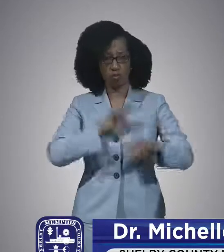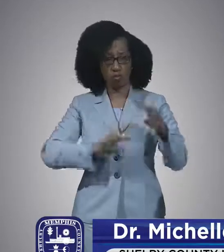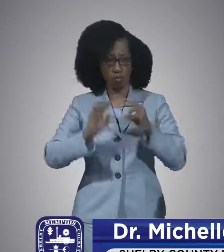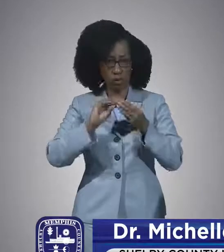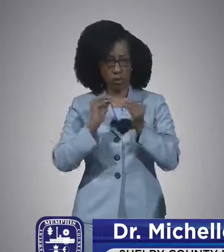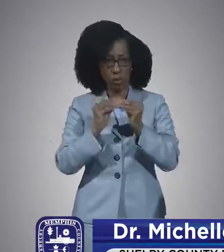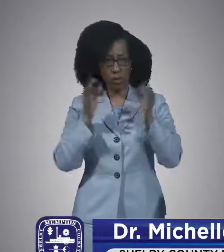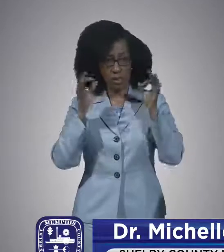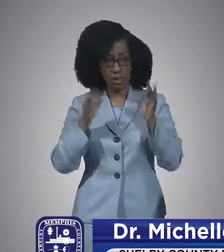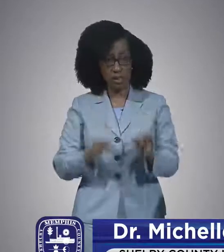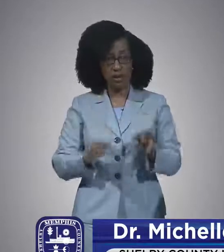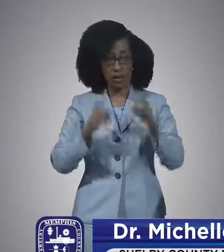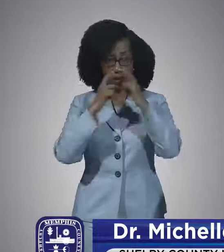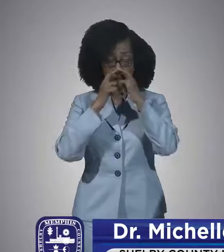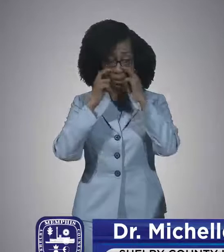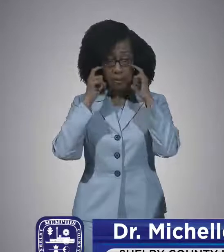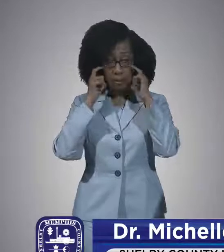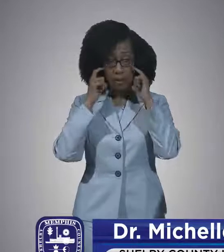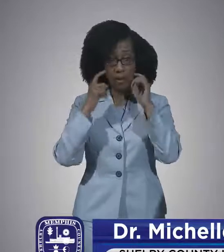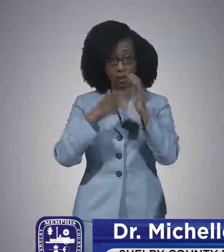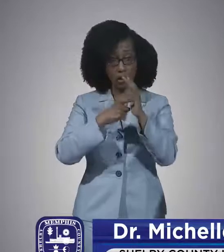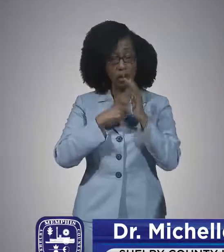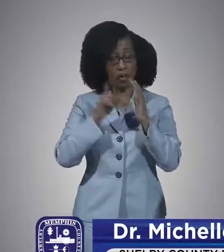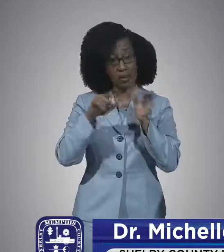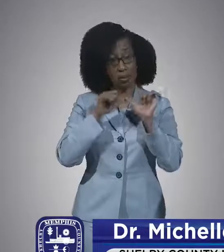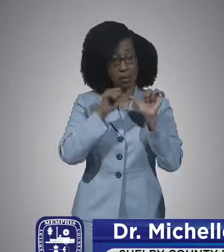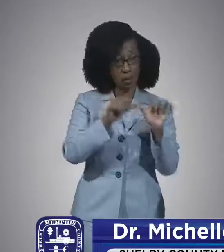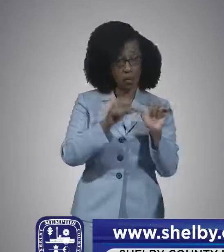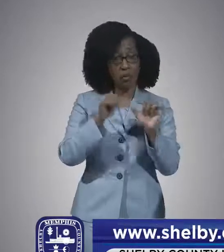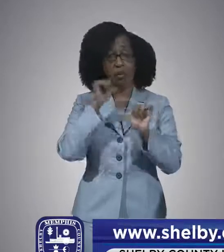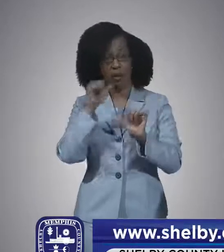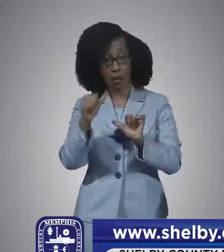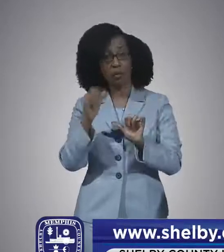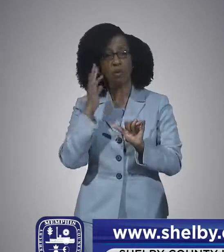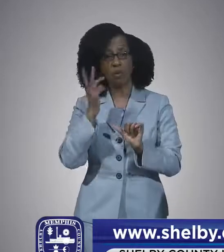and decide if the mask mandate needs to continue.